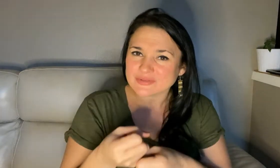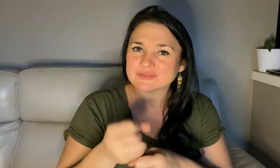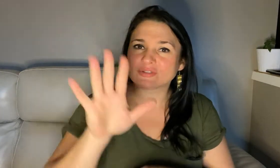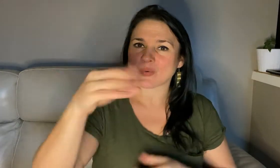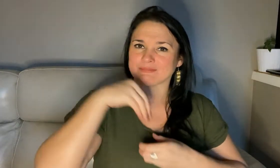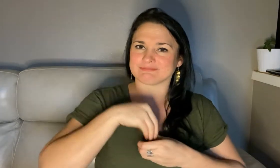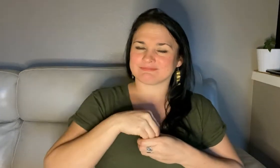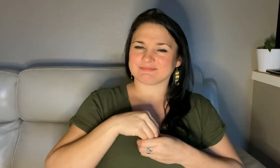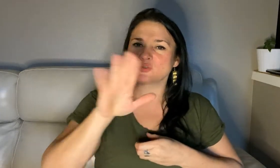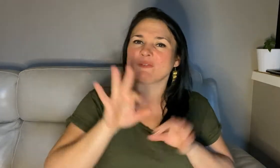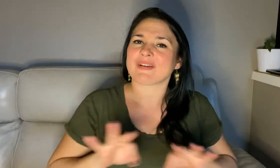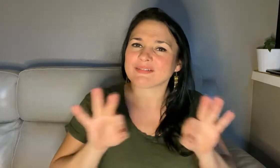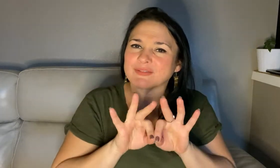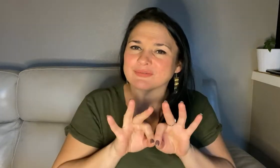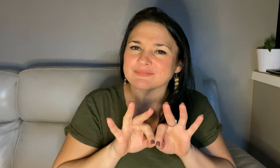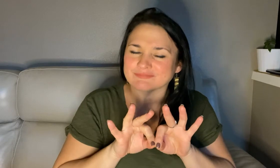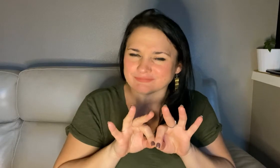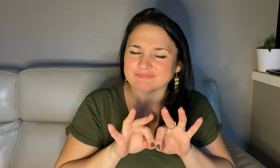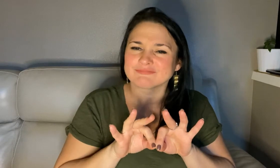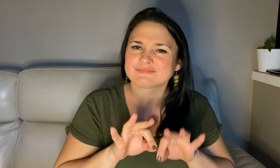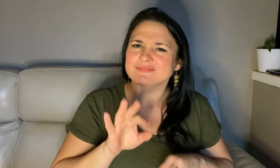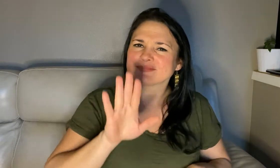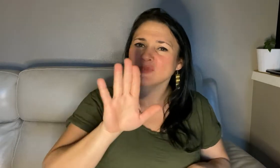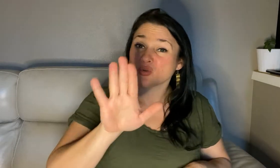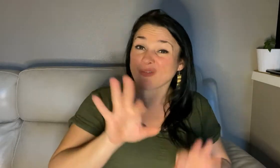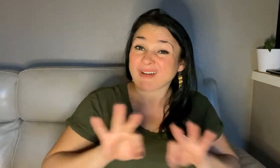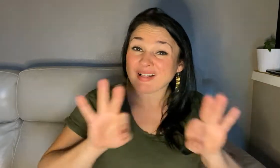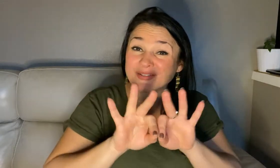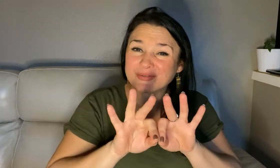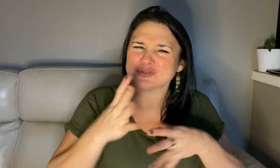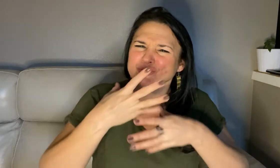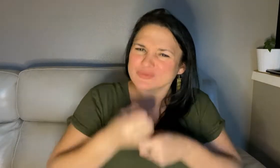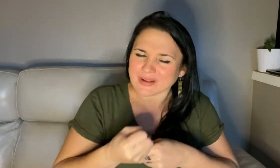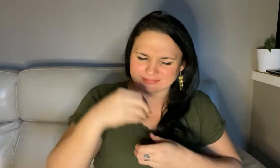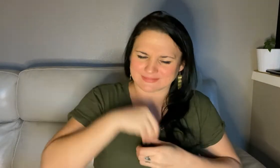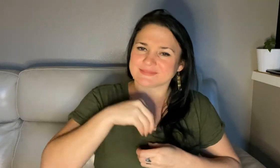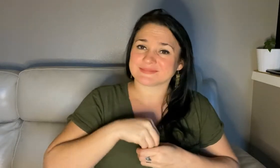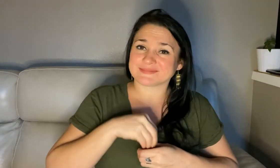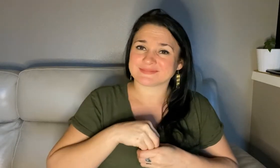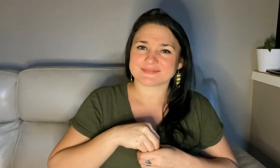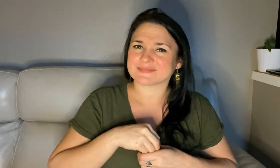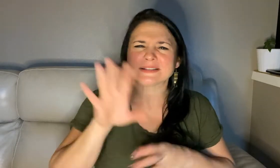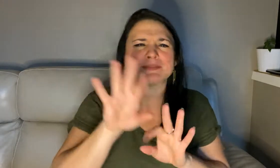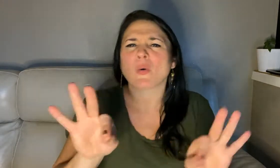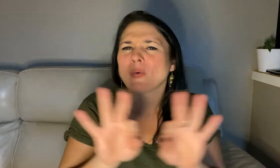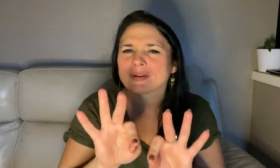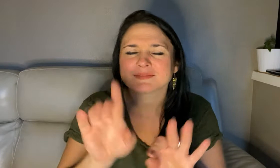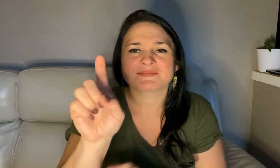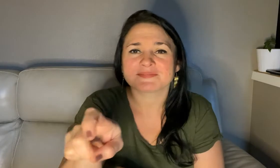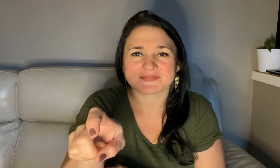your values. Your values are instilled inside you, and they're so important. Now, this new